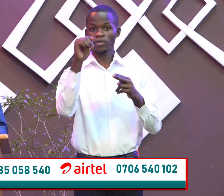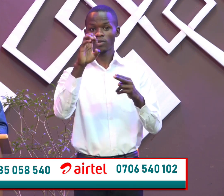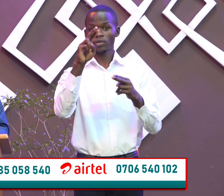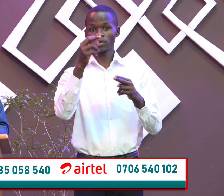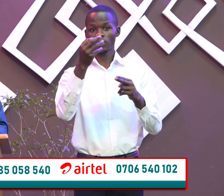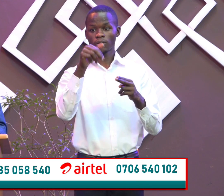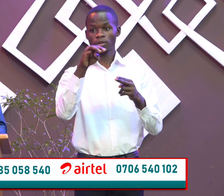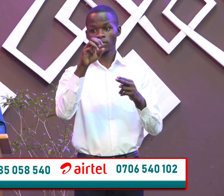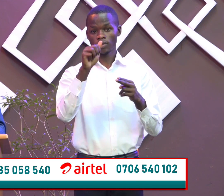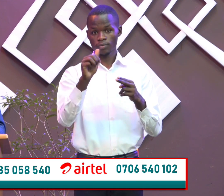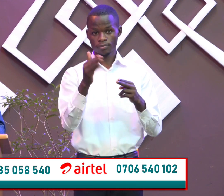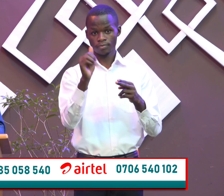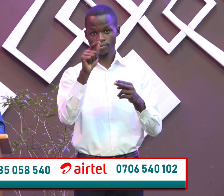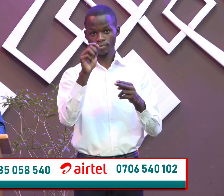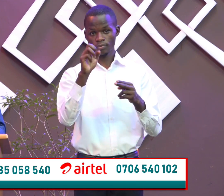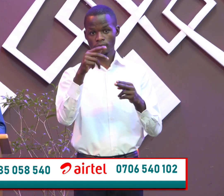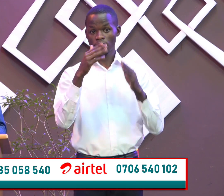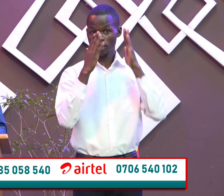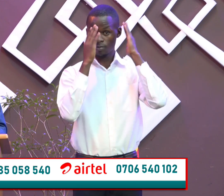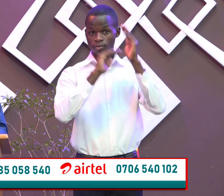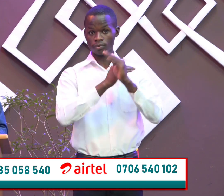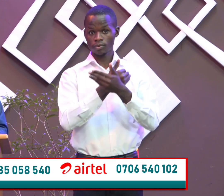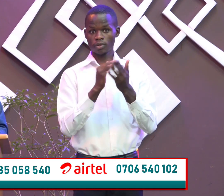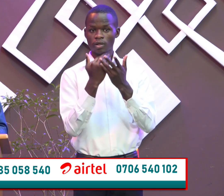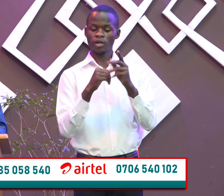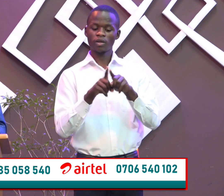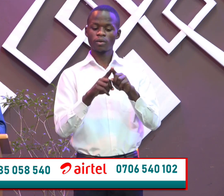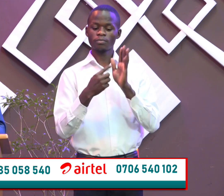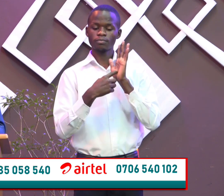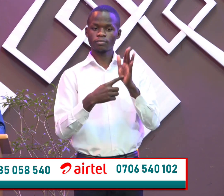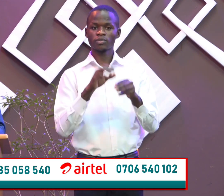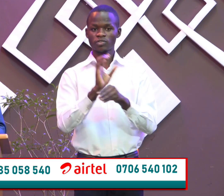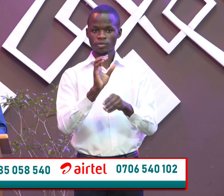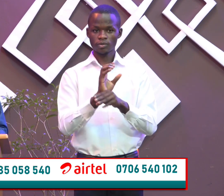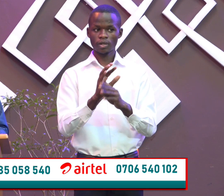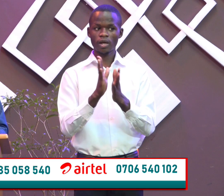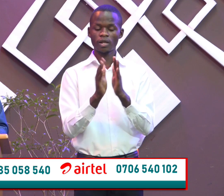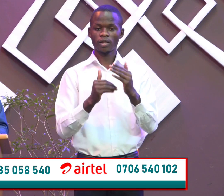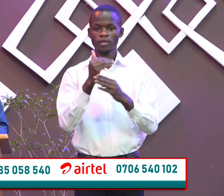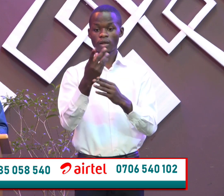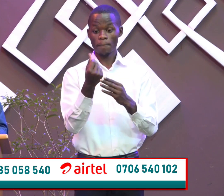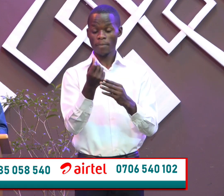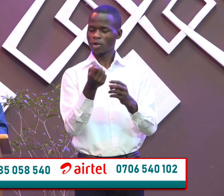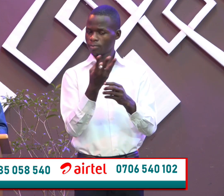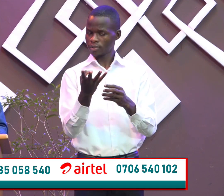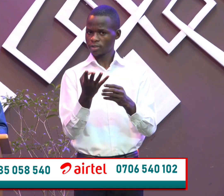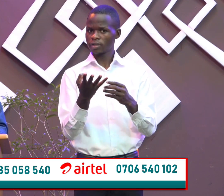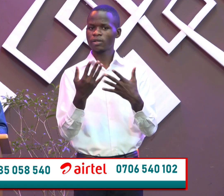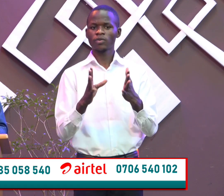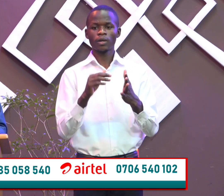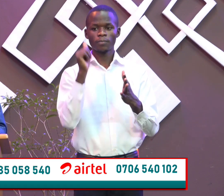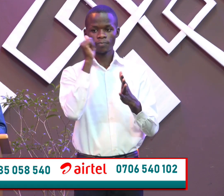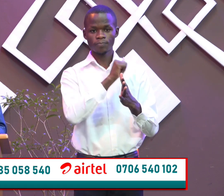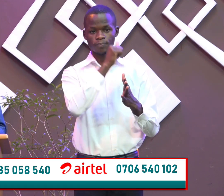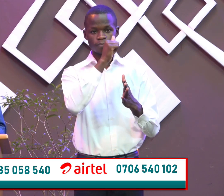wandisa manya ga Senfuma Steven ne bandaga chachezi ne banga mateke mu pin number. Okay, kanteke mu